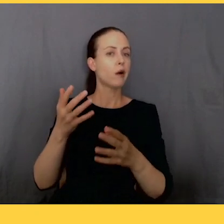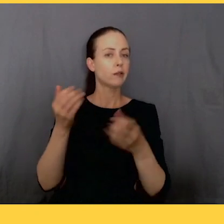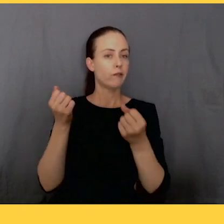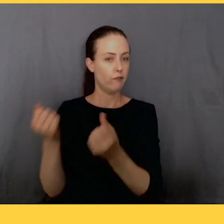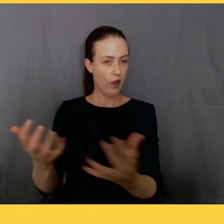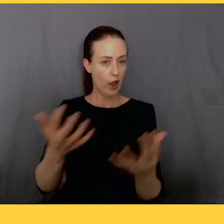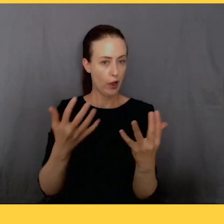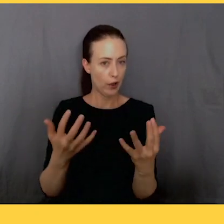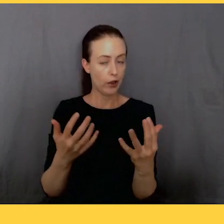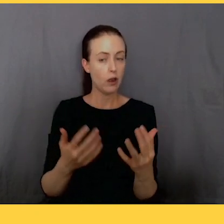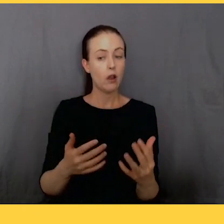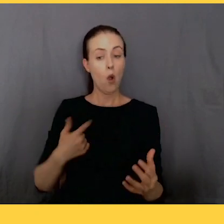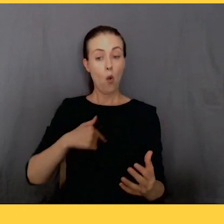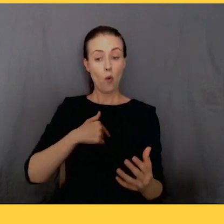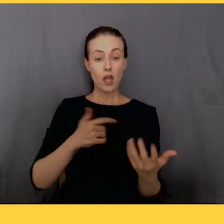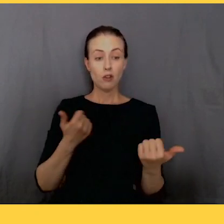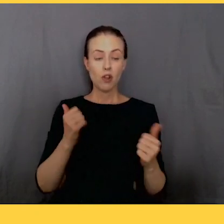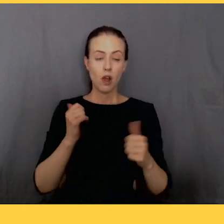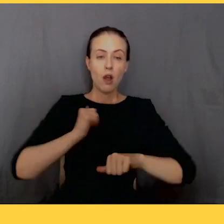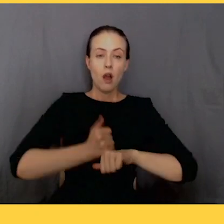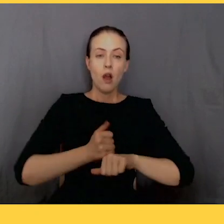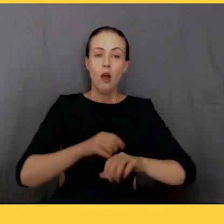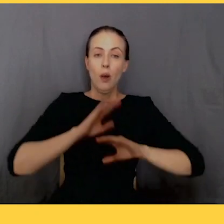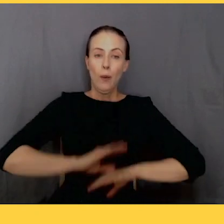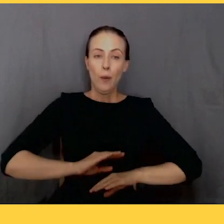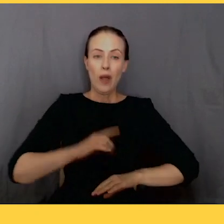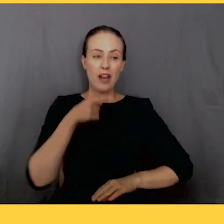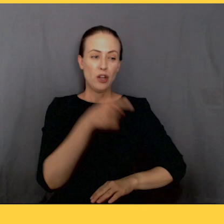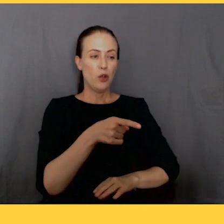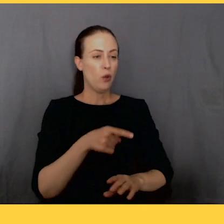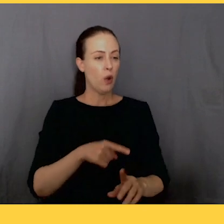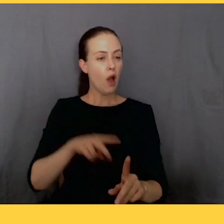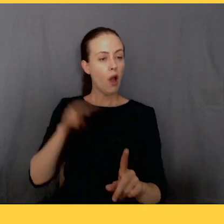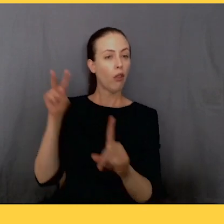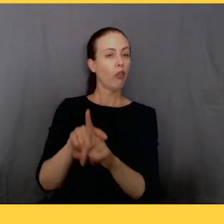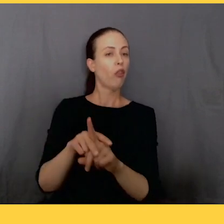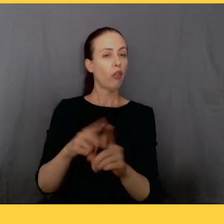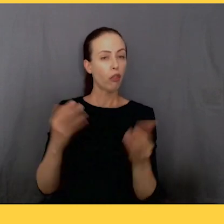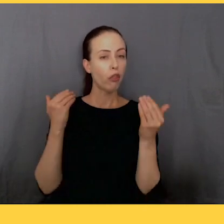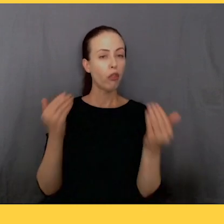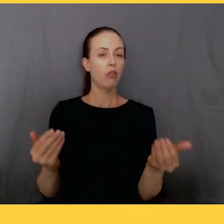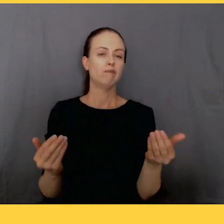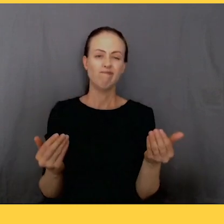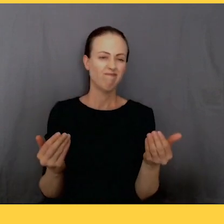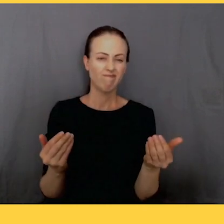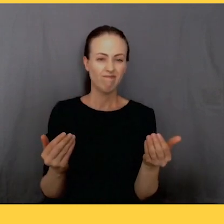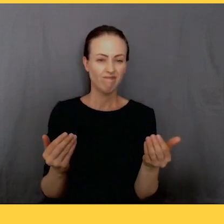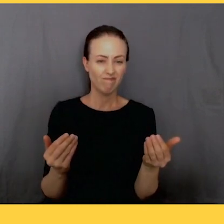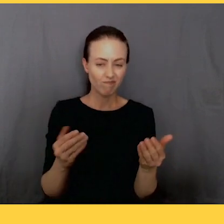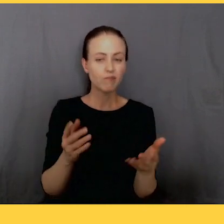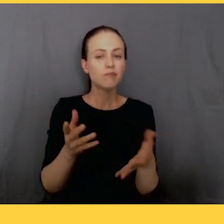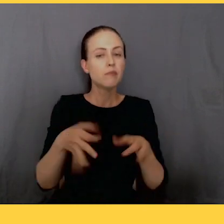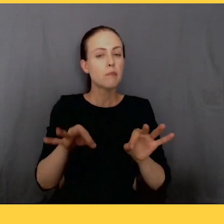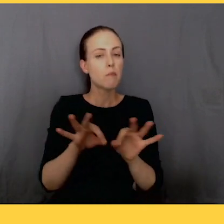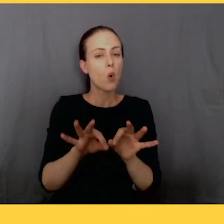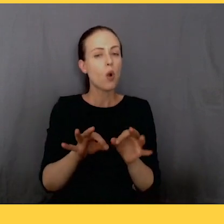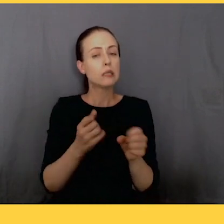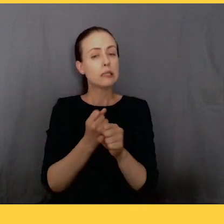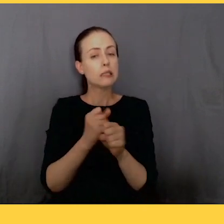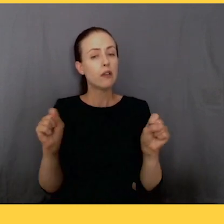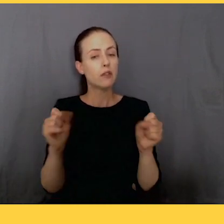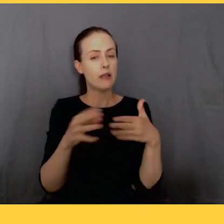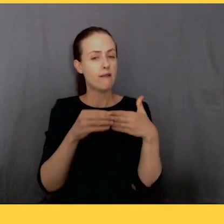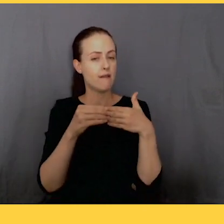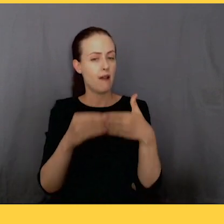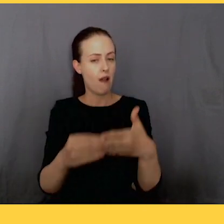the protections we just put in place. So it is important to follow the safety guidelines from the